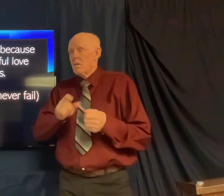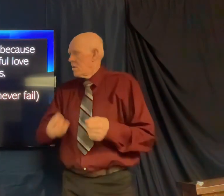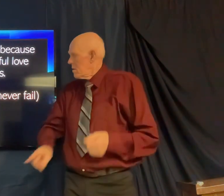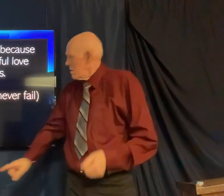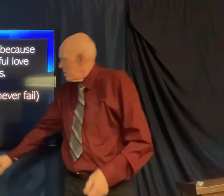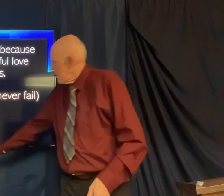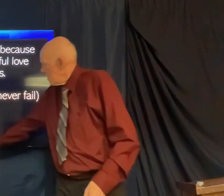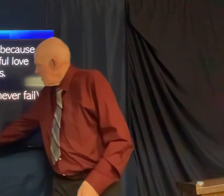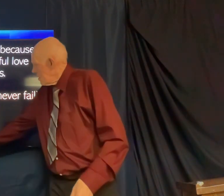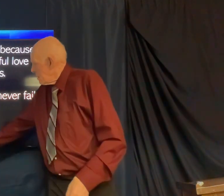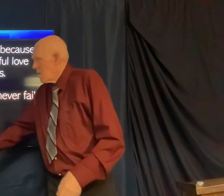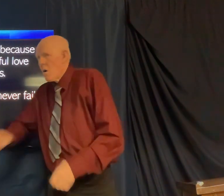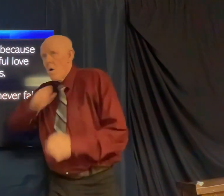God's unfailing love.